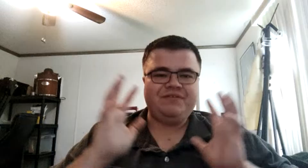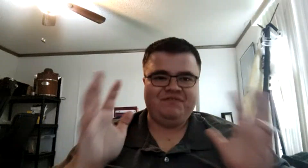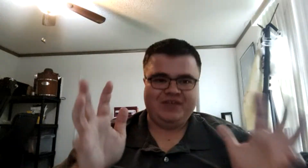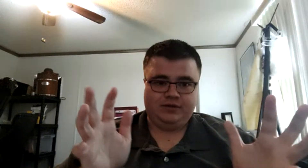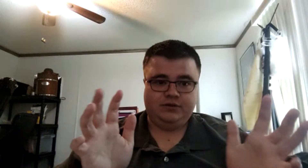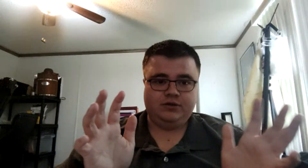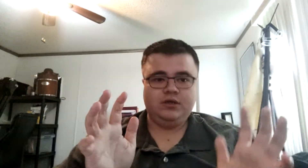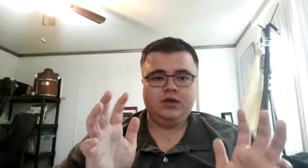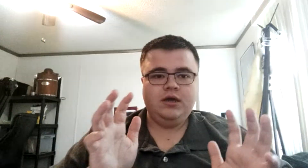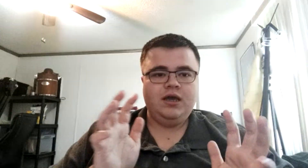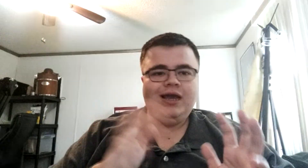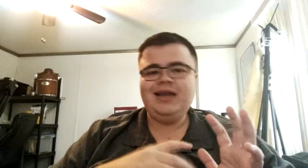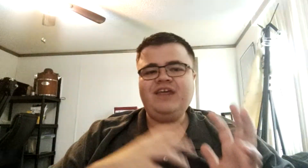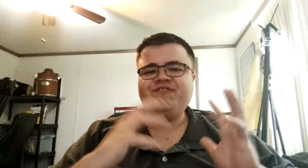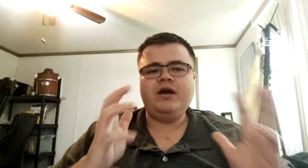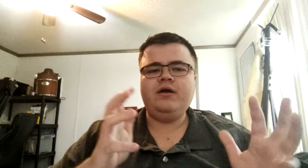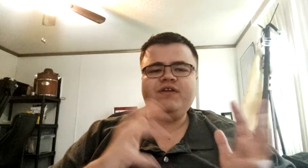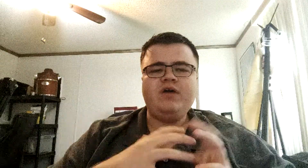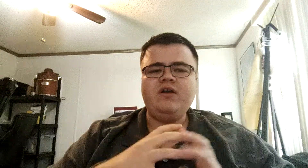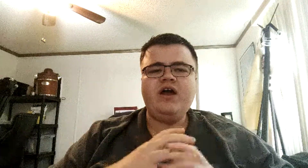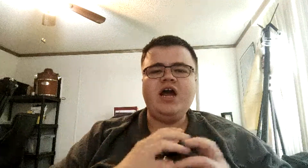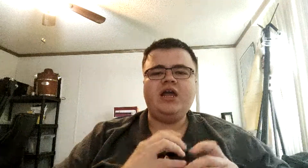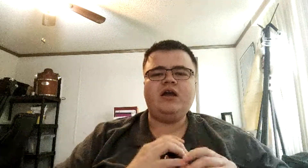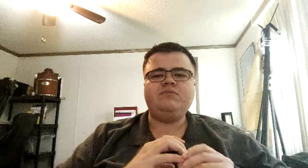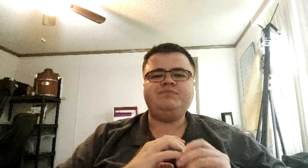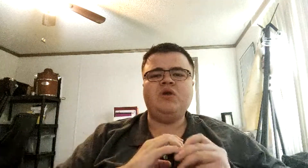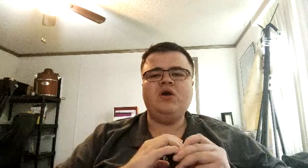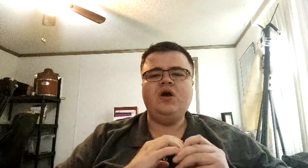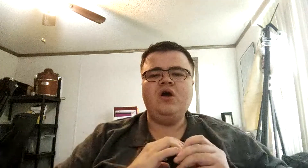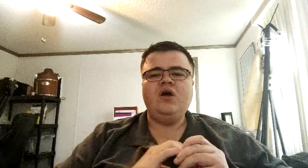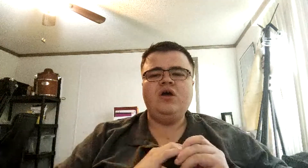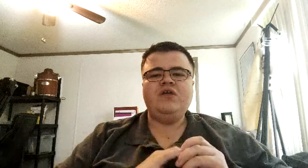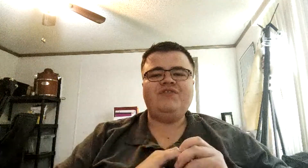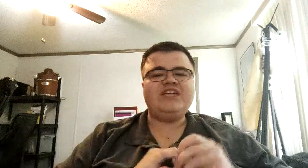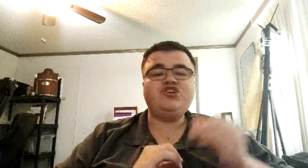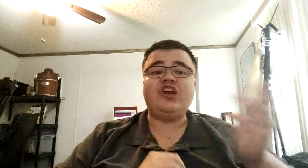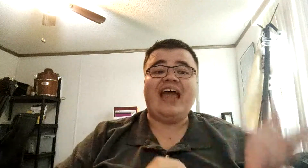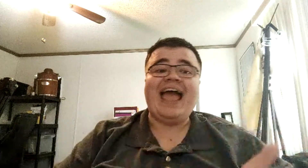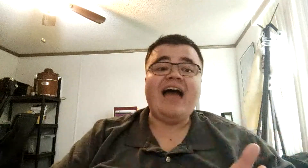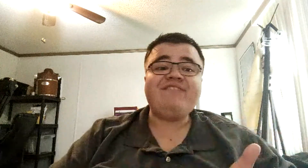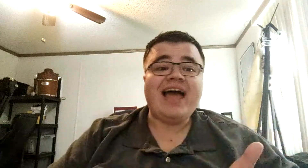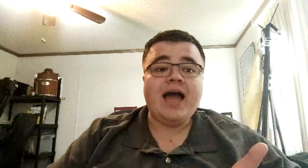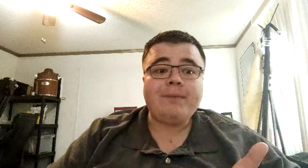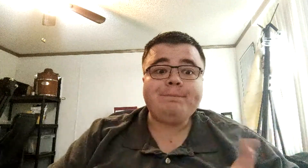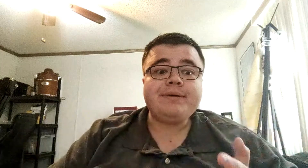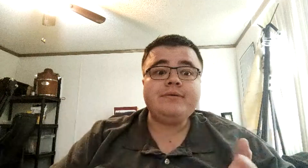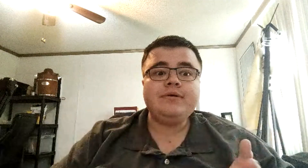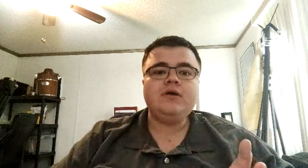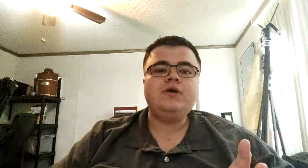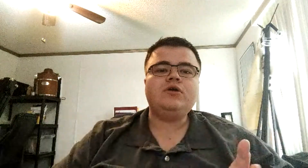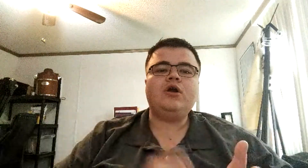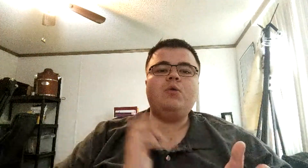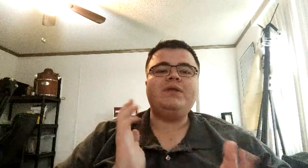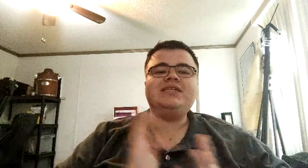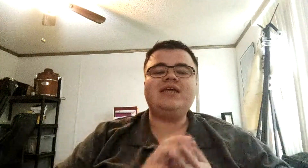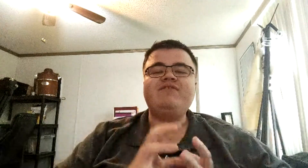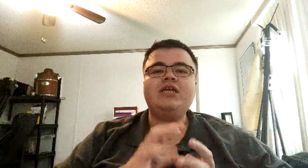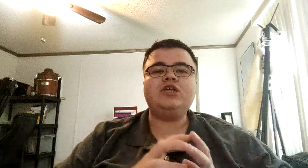amazing things. And he felt like that shouldn't have that happen. But that kid should